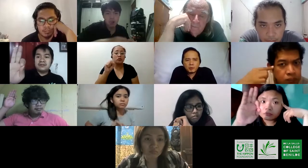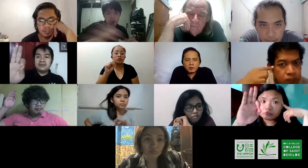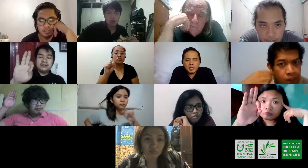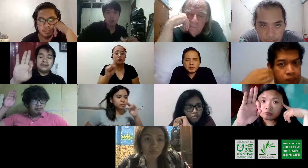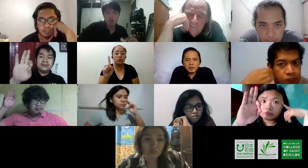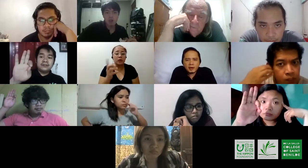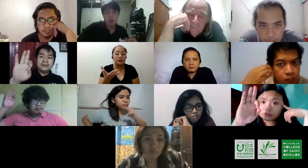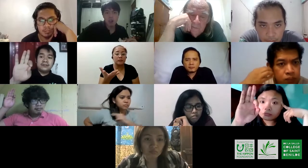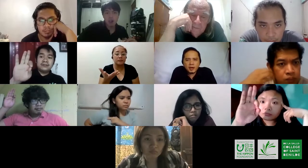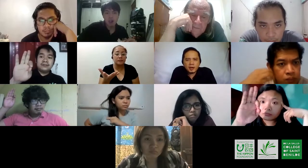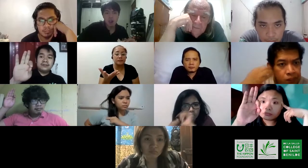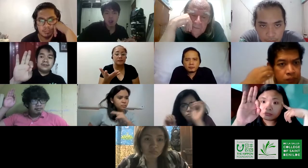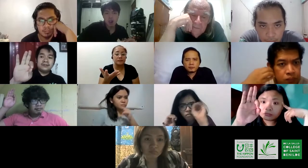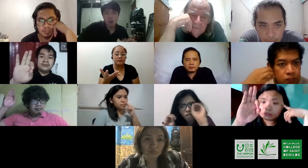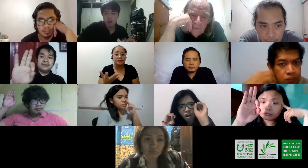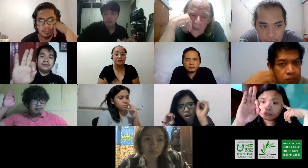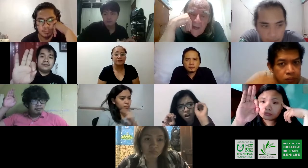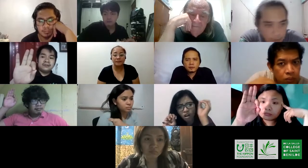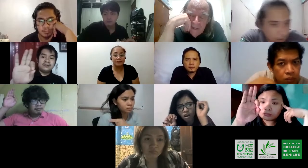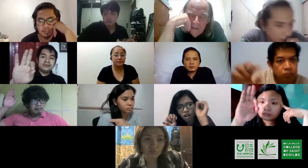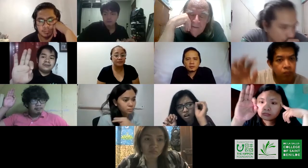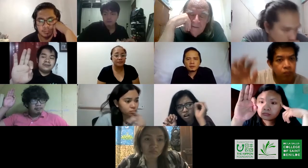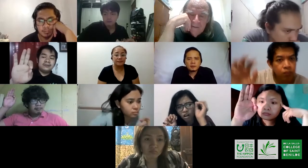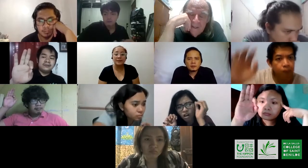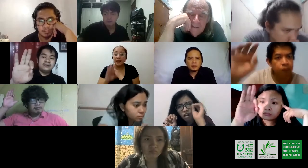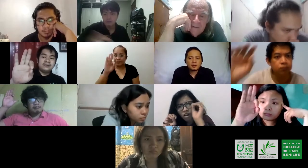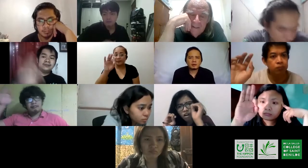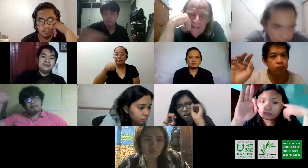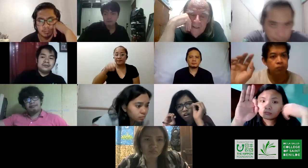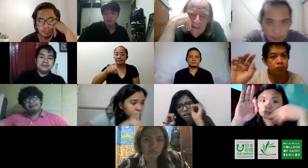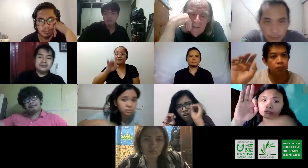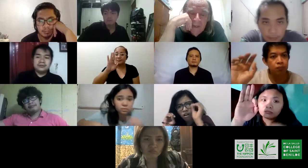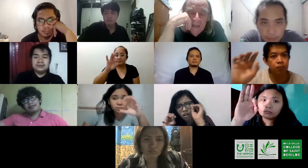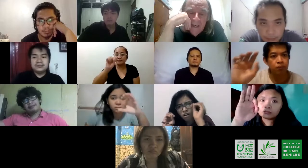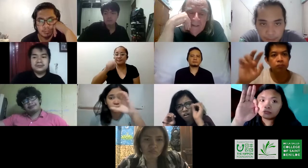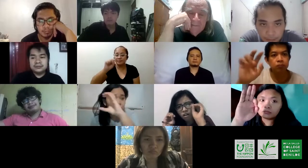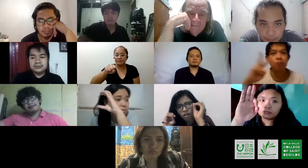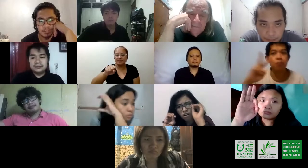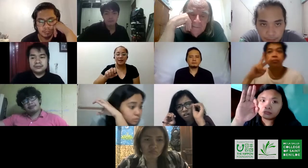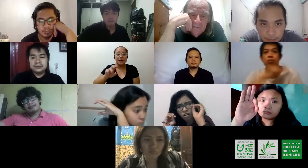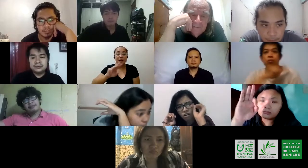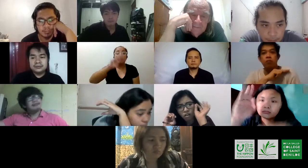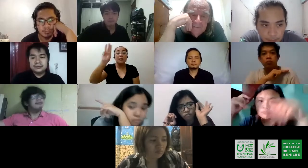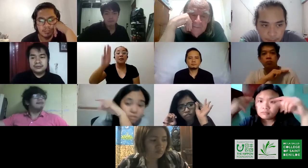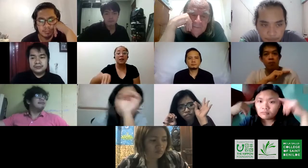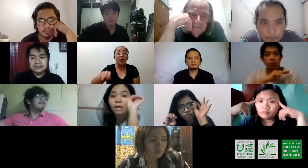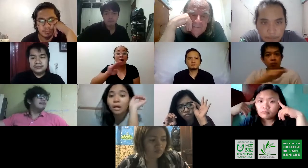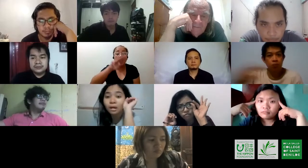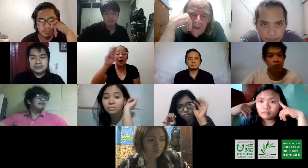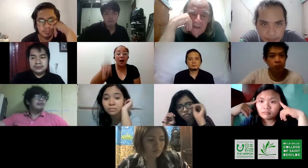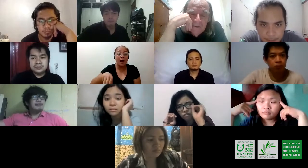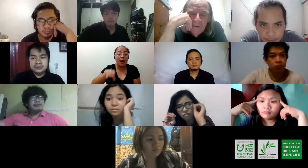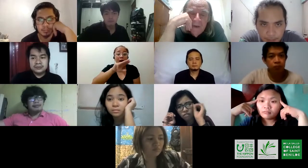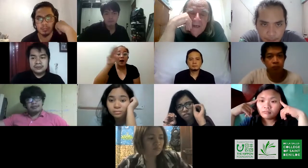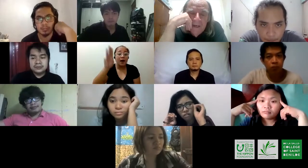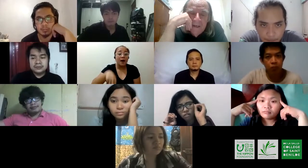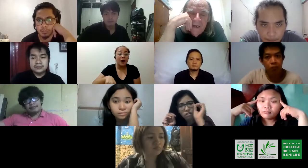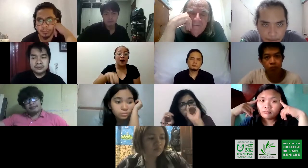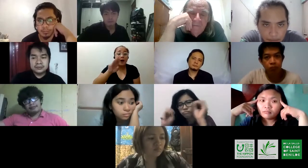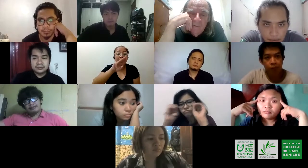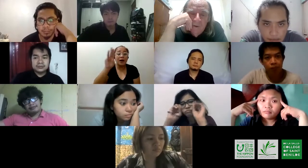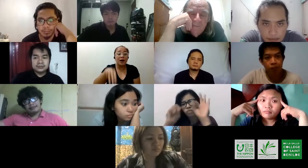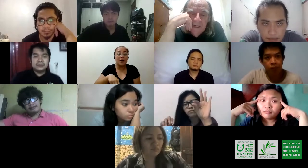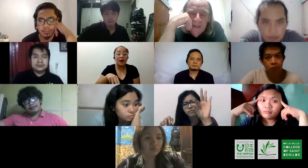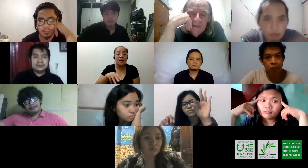People are answering F. F. F, yes, yes. And Manila? Let's do 8 and